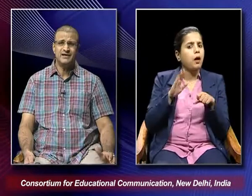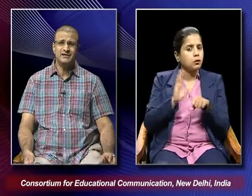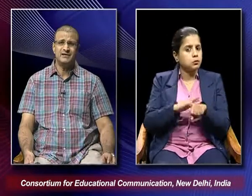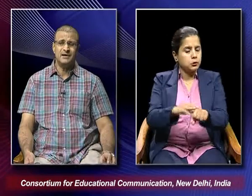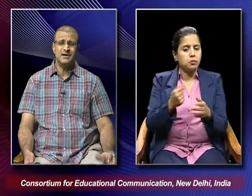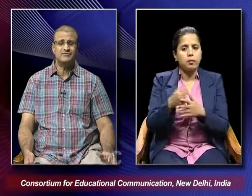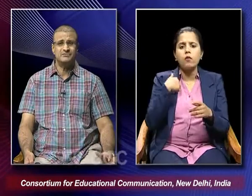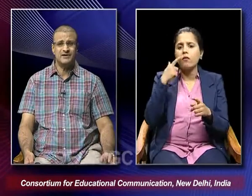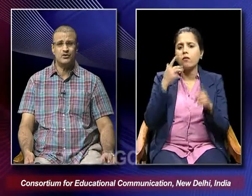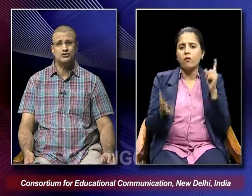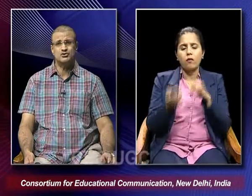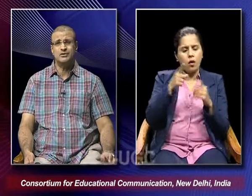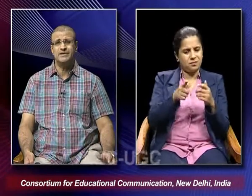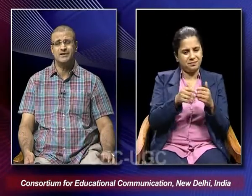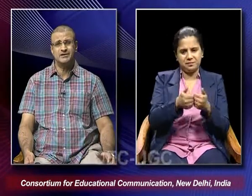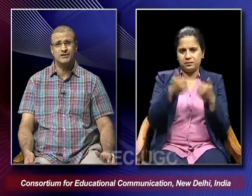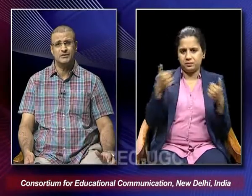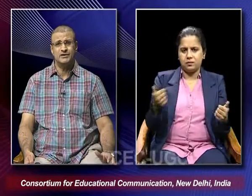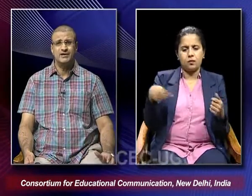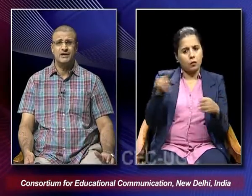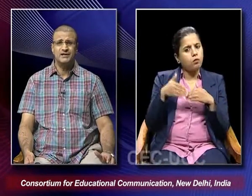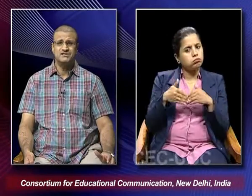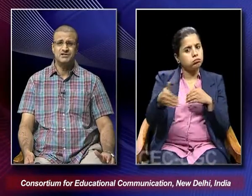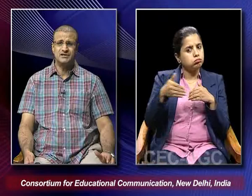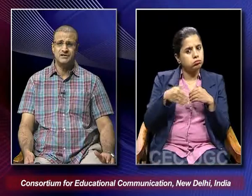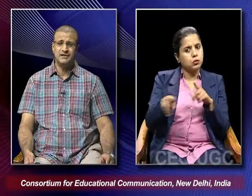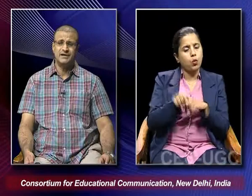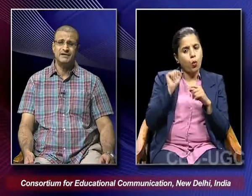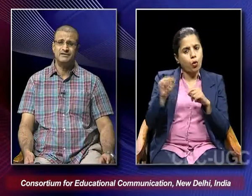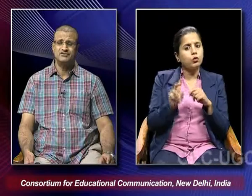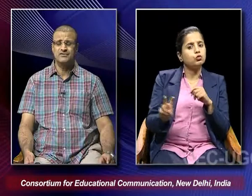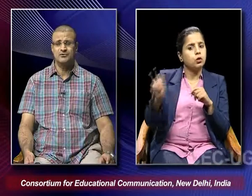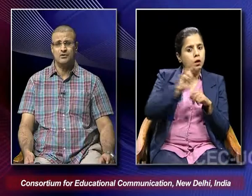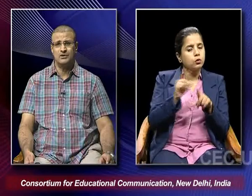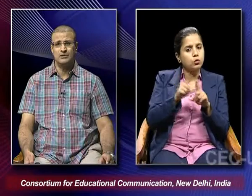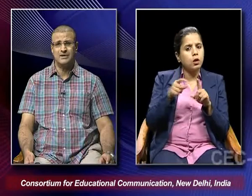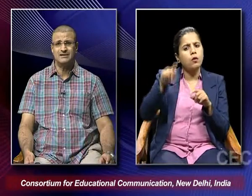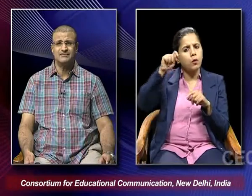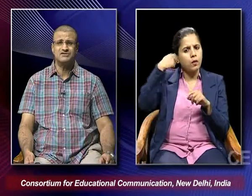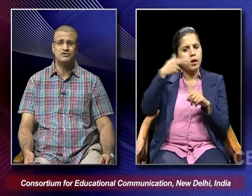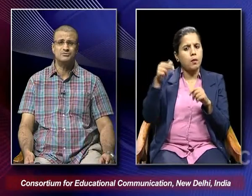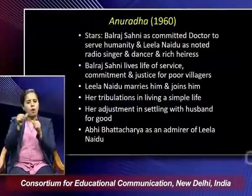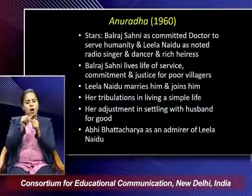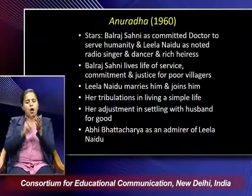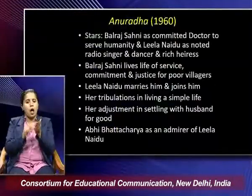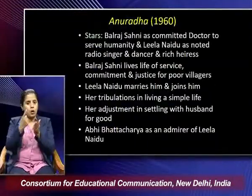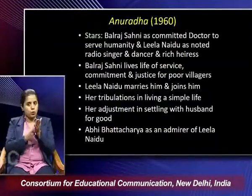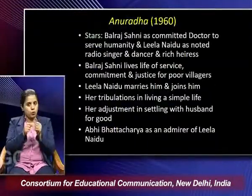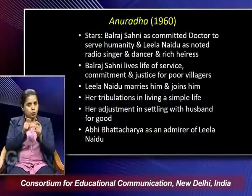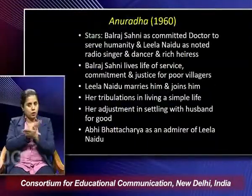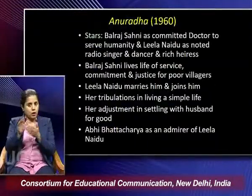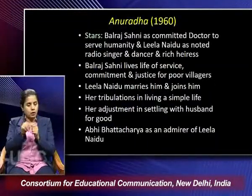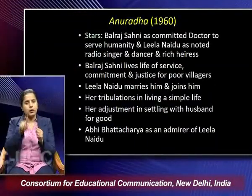find that apart from that also he continued his journey, and there was a film called Anuradha which was made in